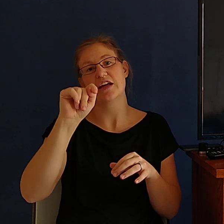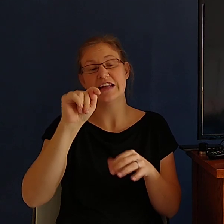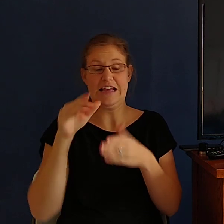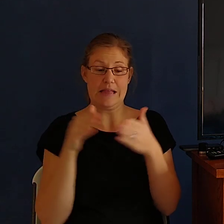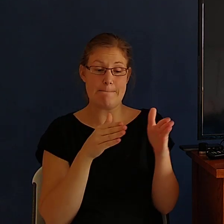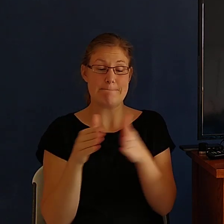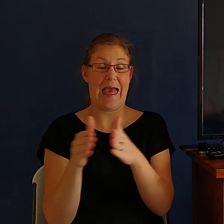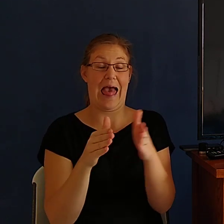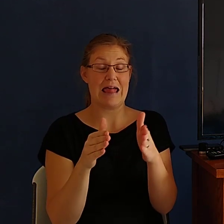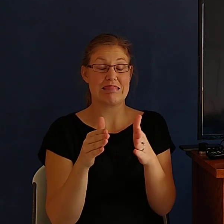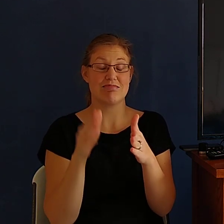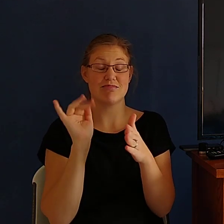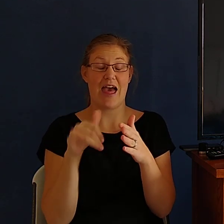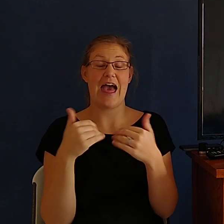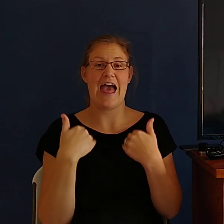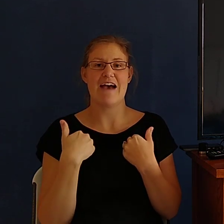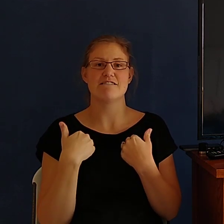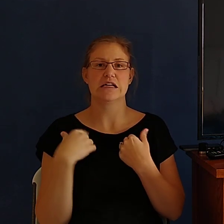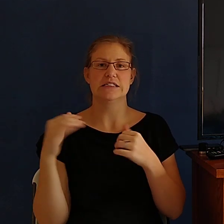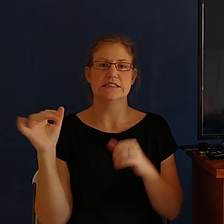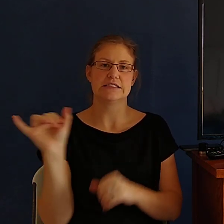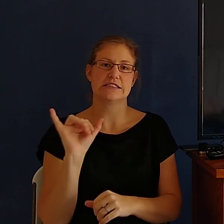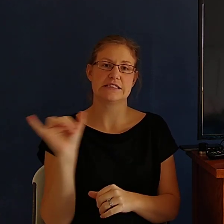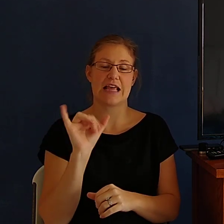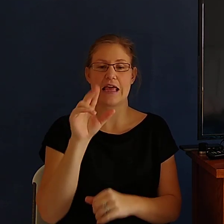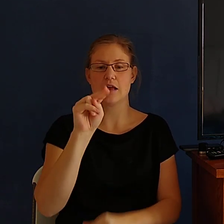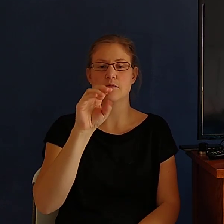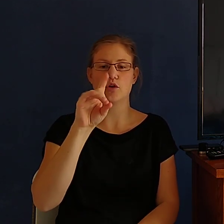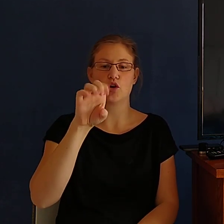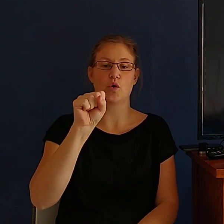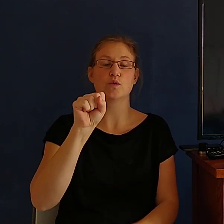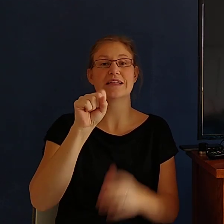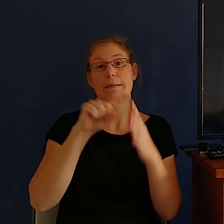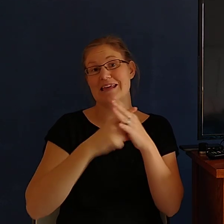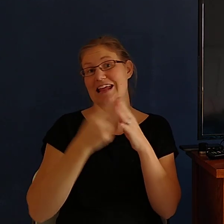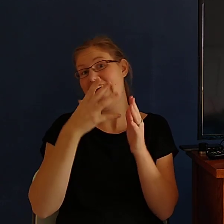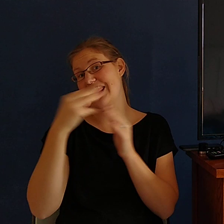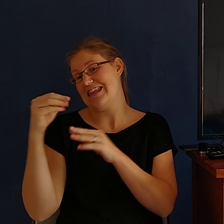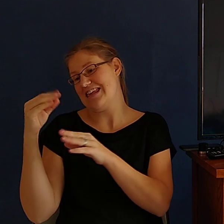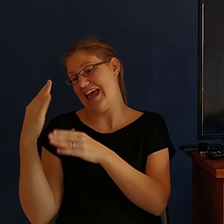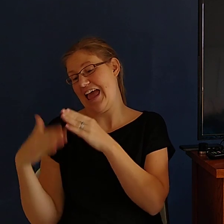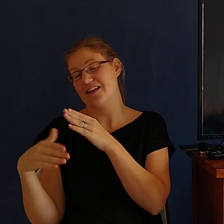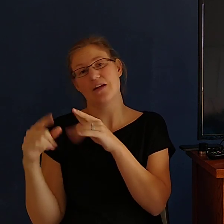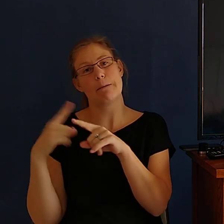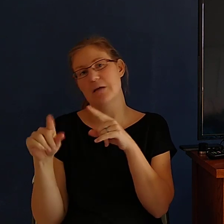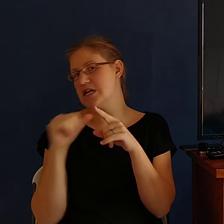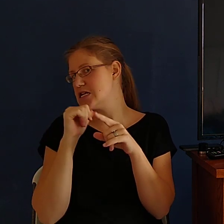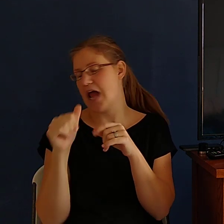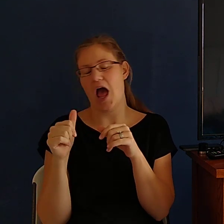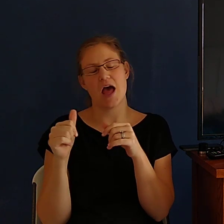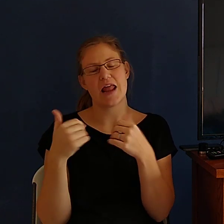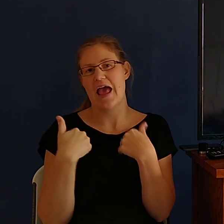that has the same node at the beginning and at the end, but doesn't contain